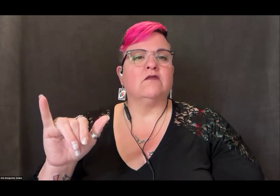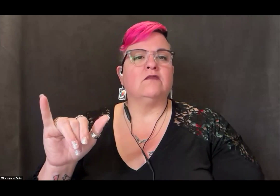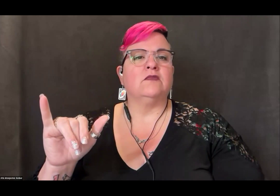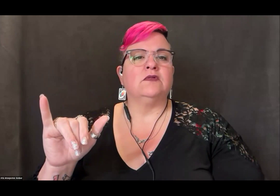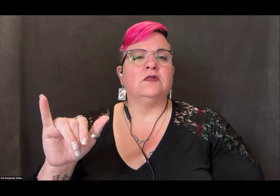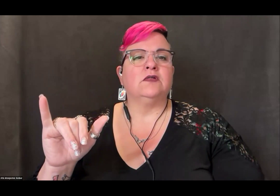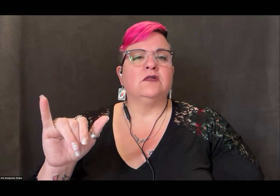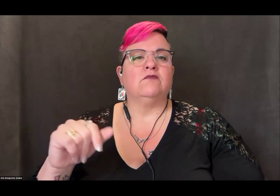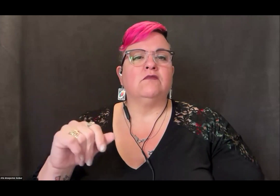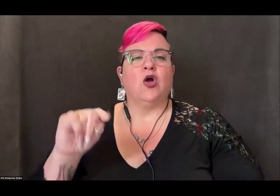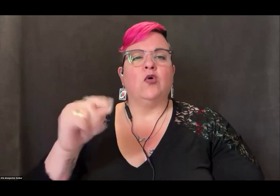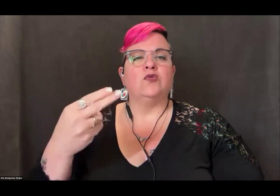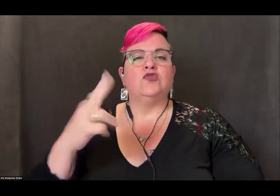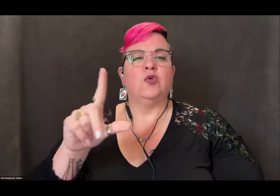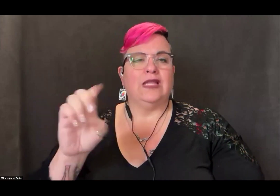take the mic?